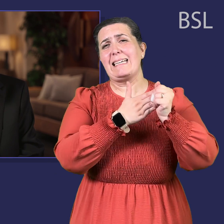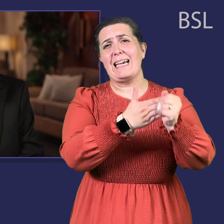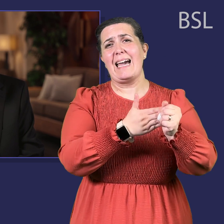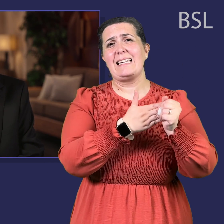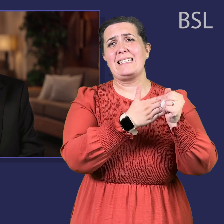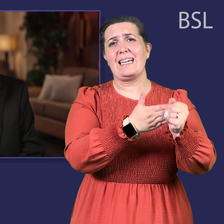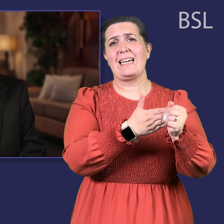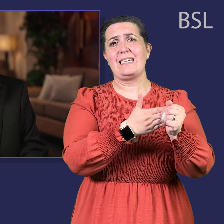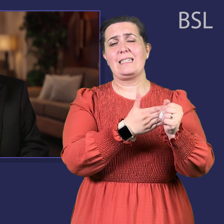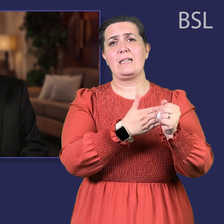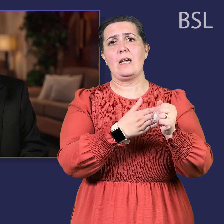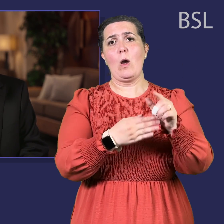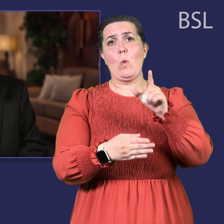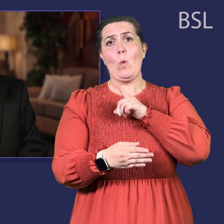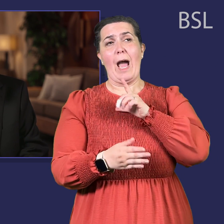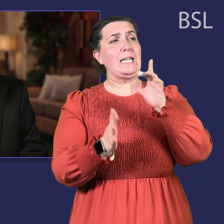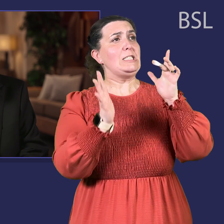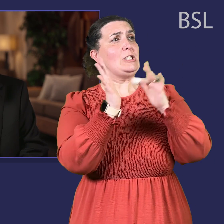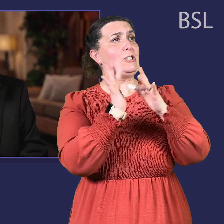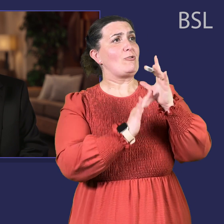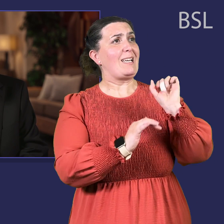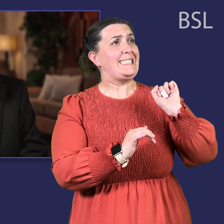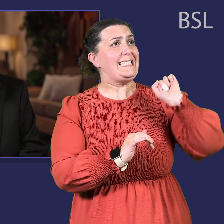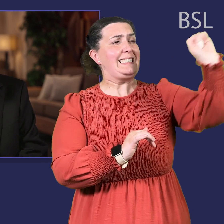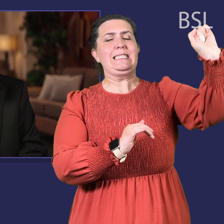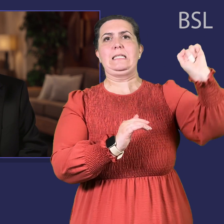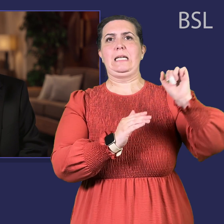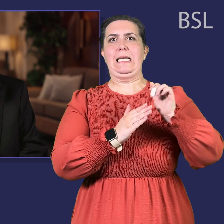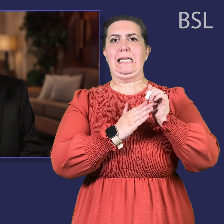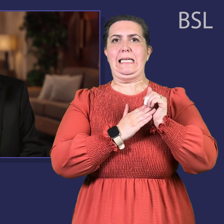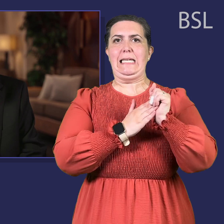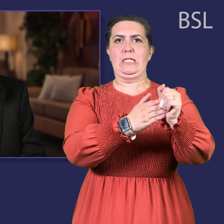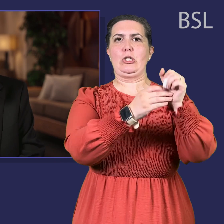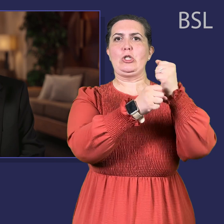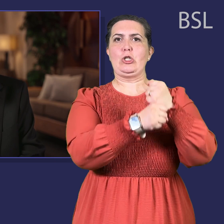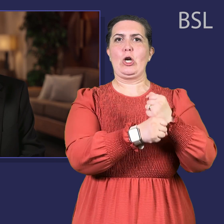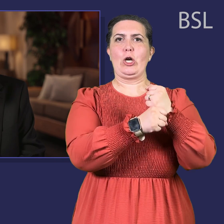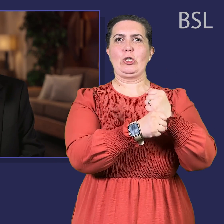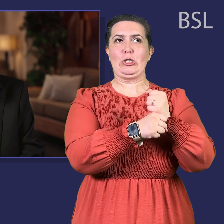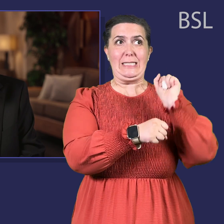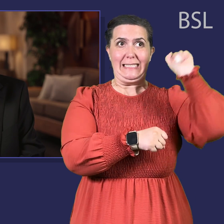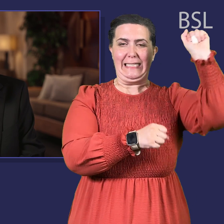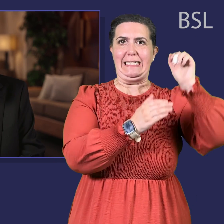me as he leads his church.